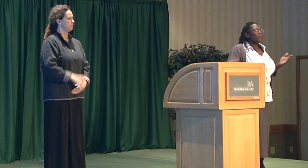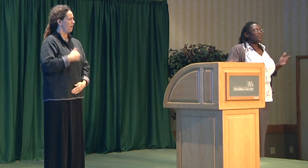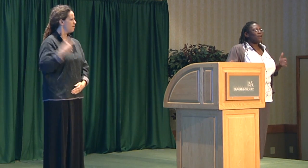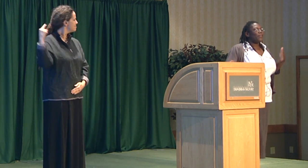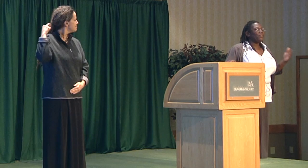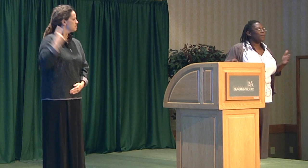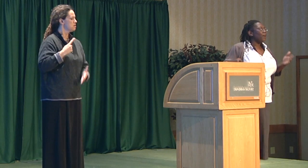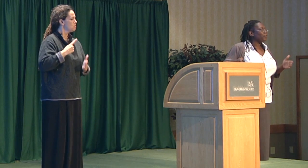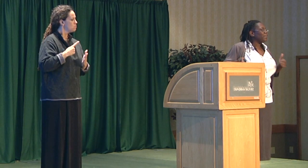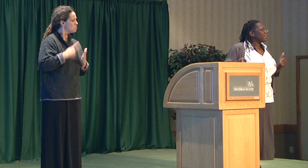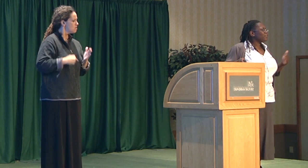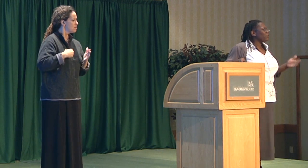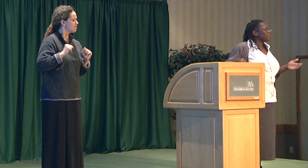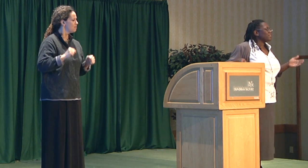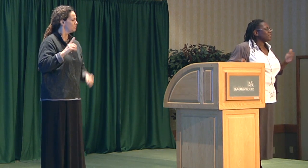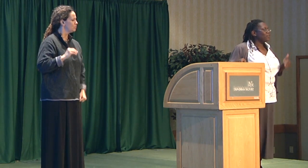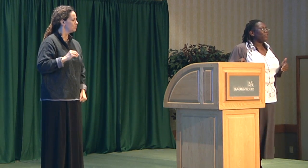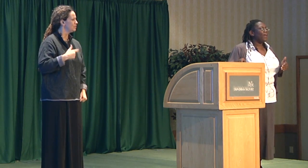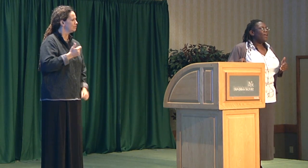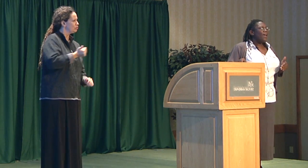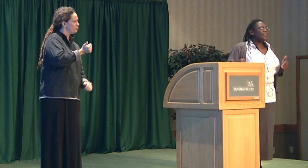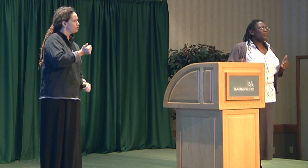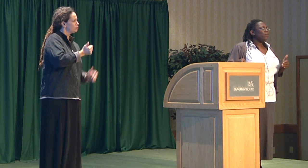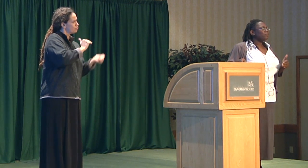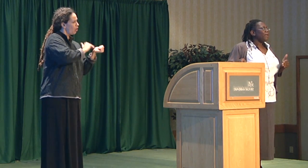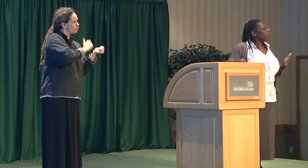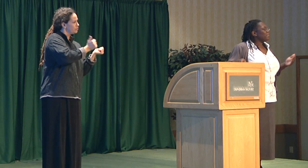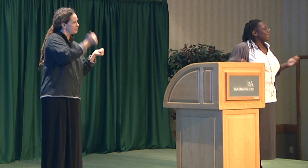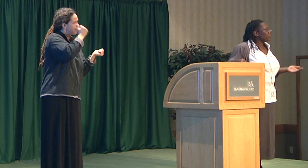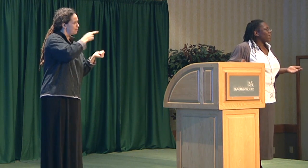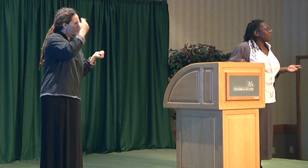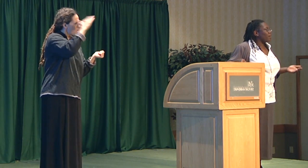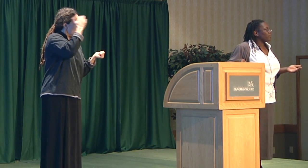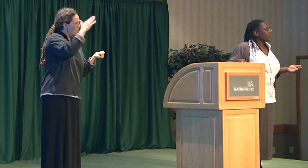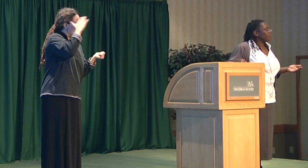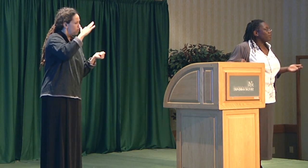We always talk about the dumb doctor. He doesn't know this, he doesn't know that. And I said, well, maybe we need to